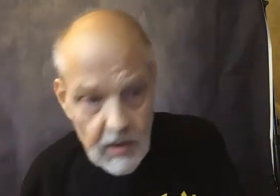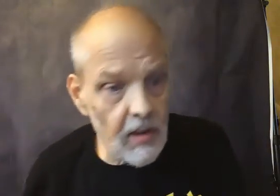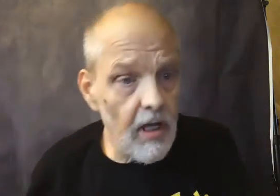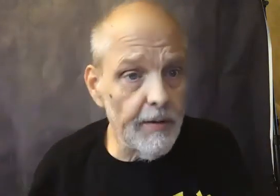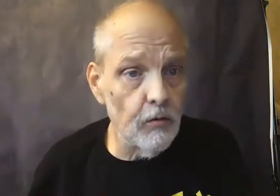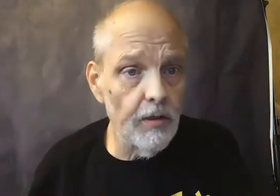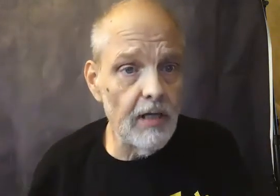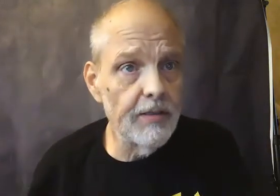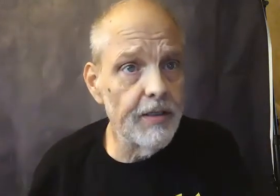How am I doing on time, Leslie?